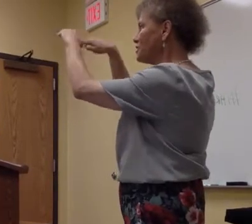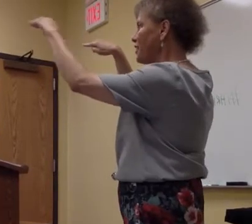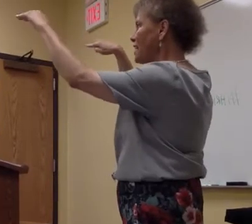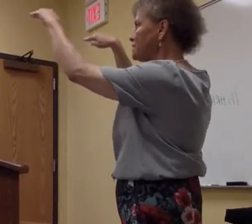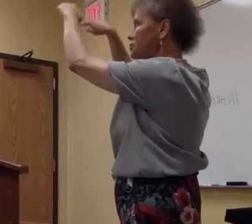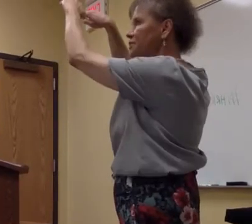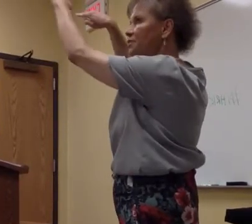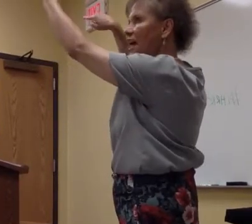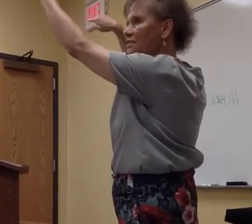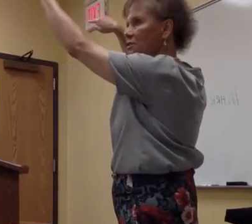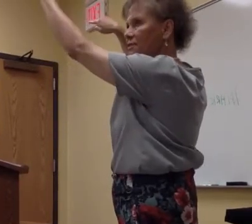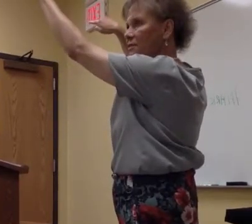flat surface, flat surface.